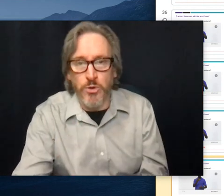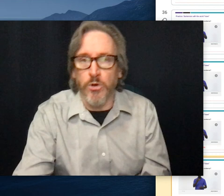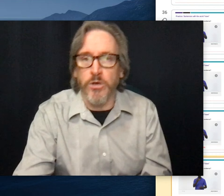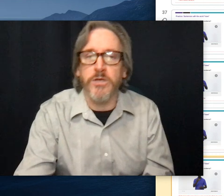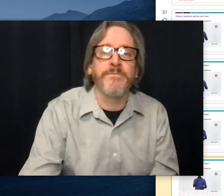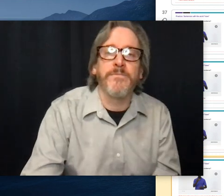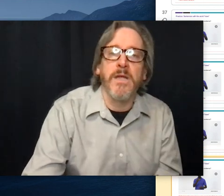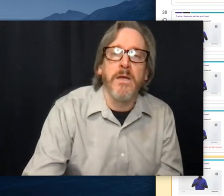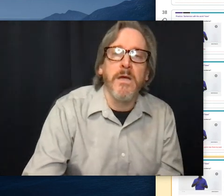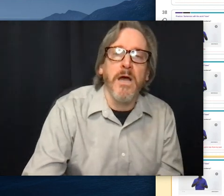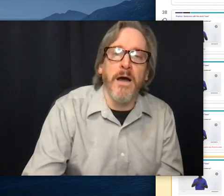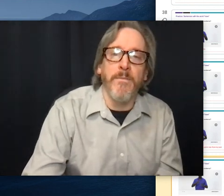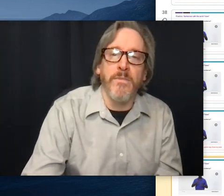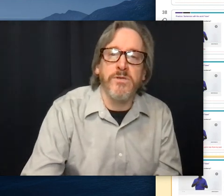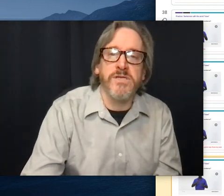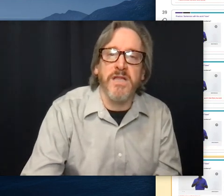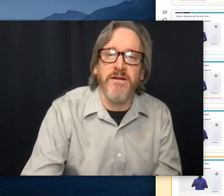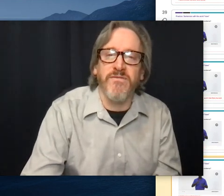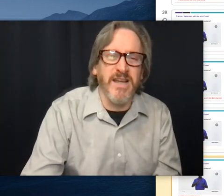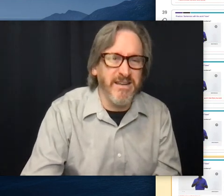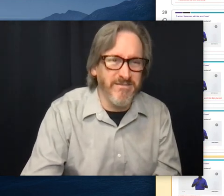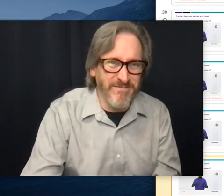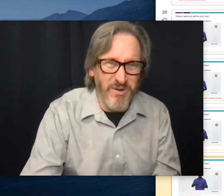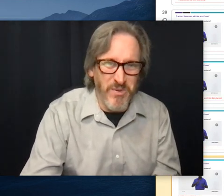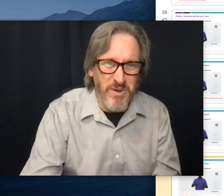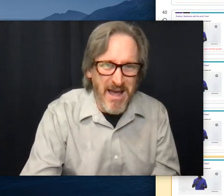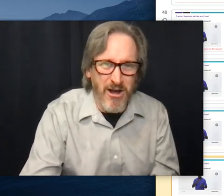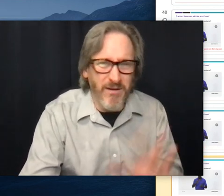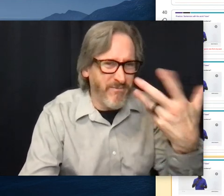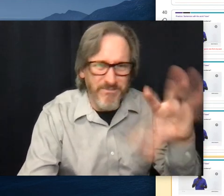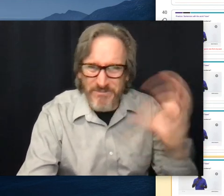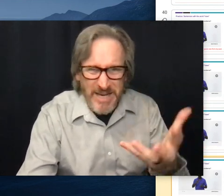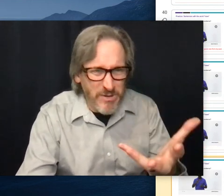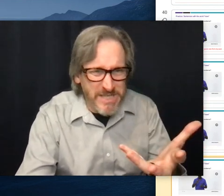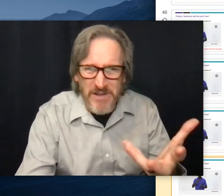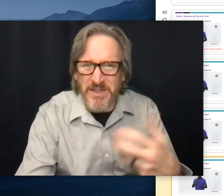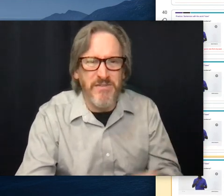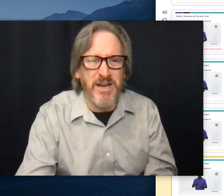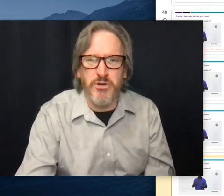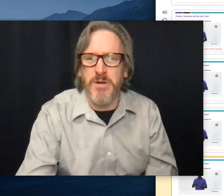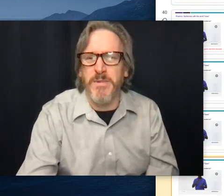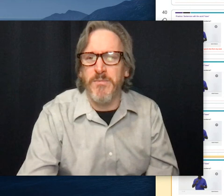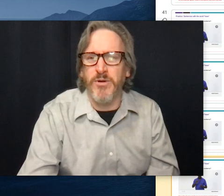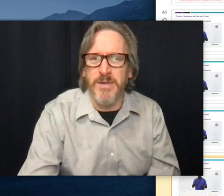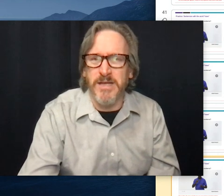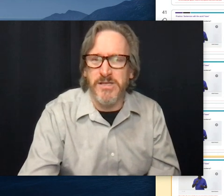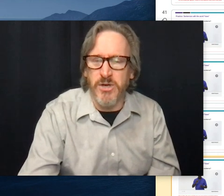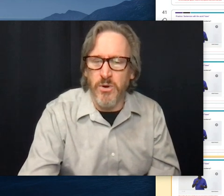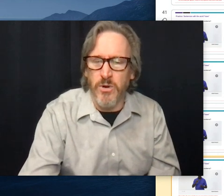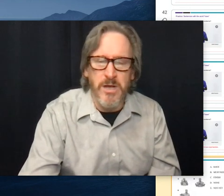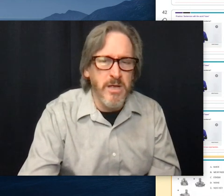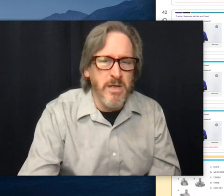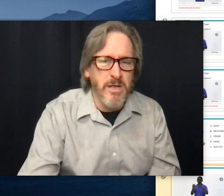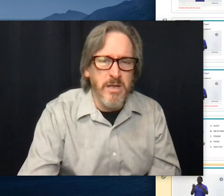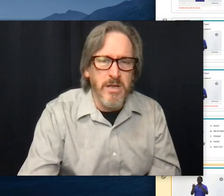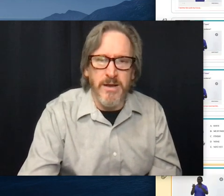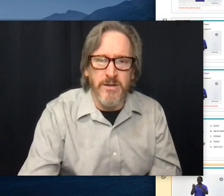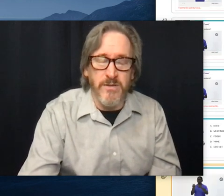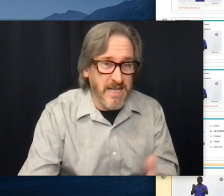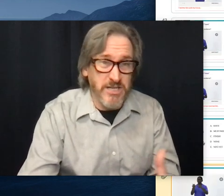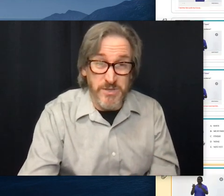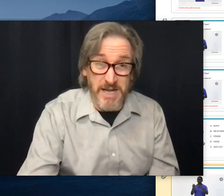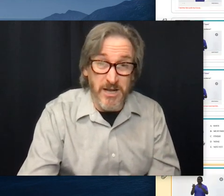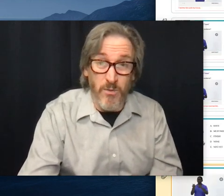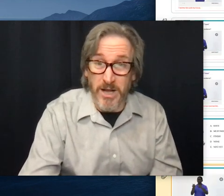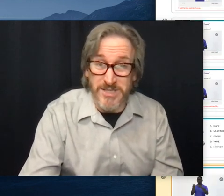pretty short. There's a lot of like video stuff that I've got to trim and put them in. So, and